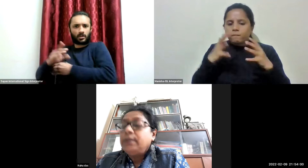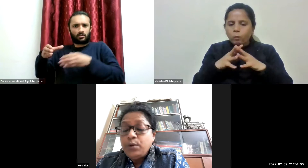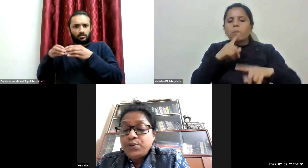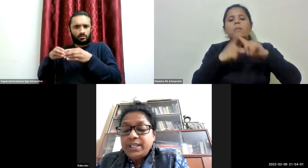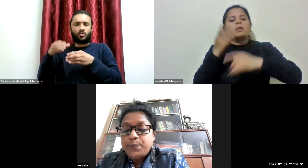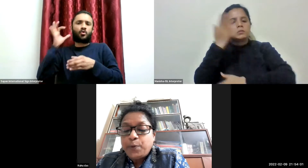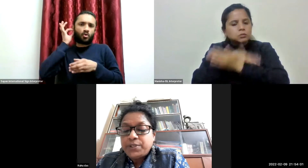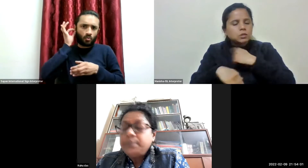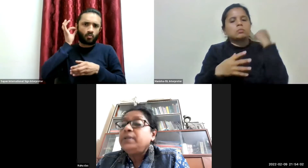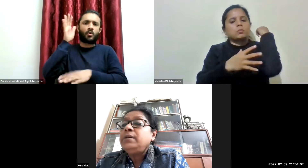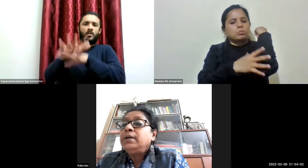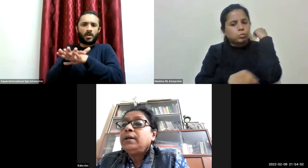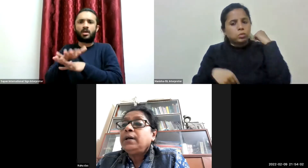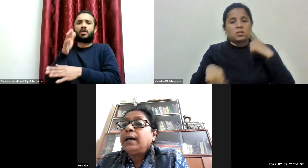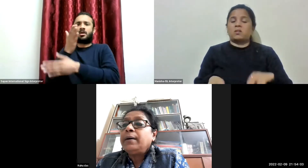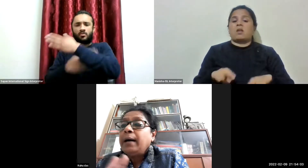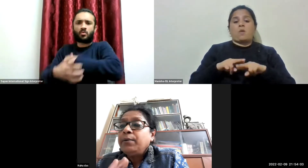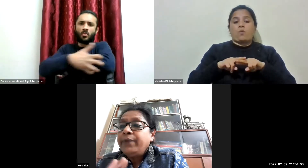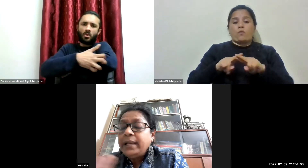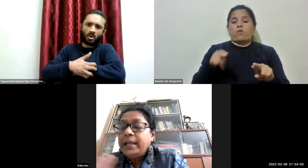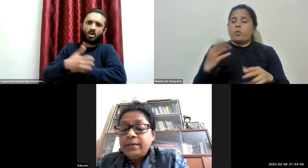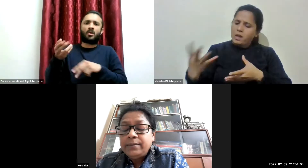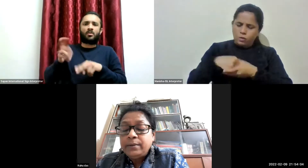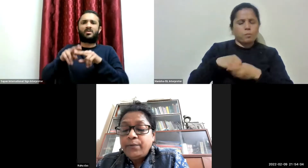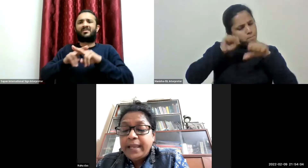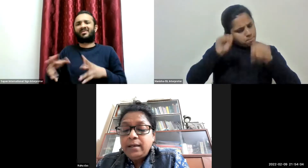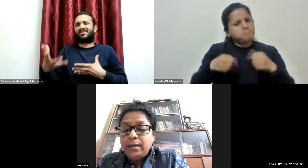Complete inclusion is possible.